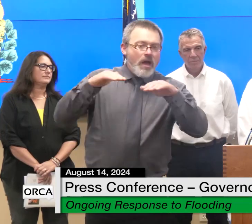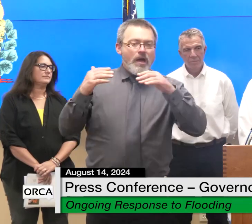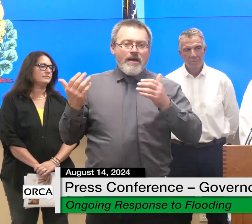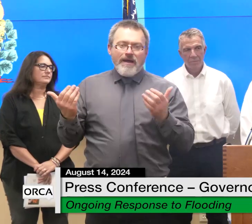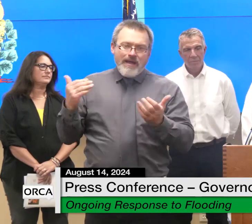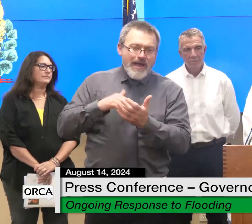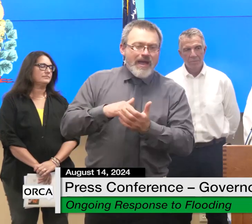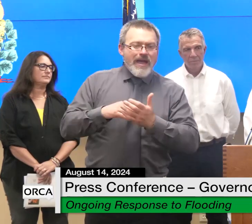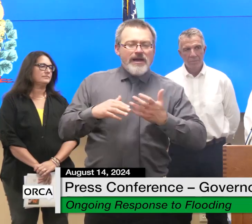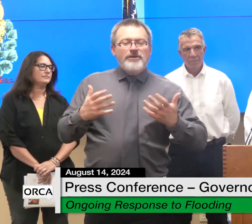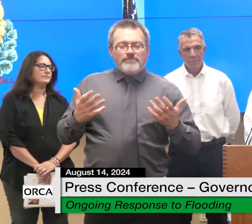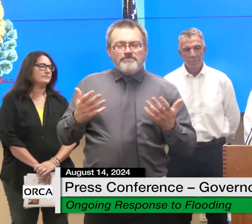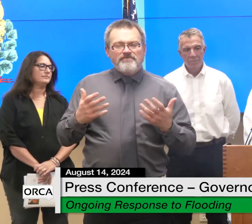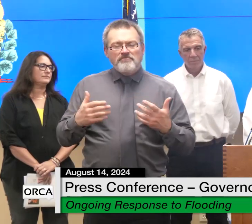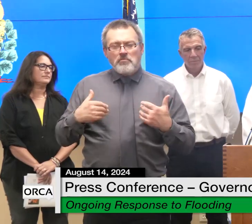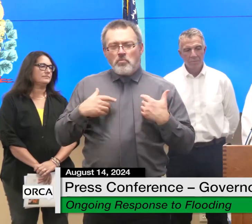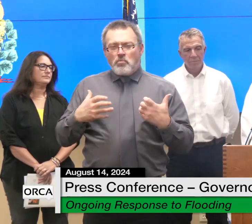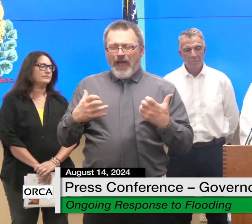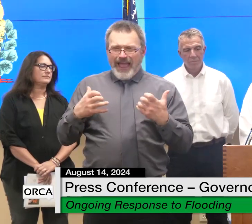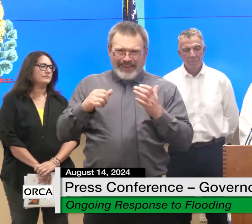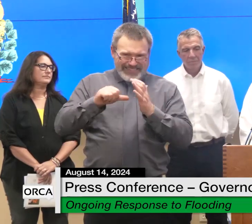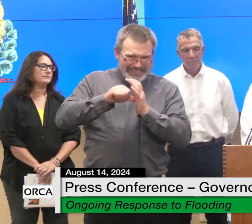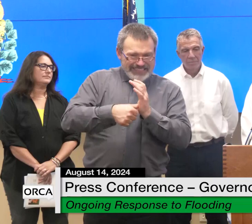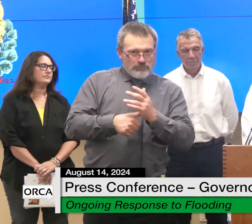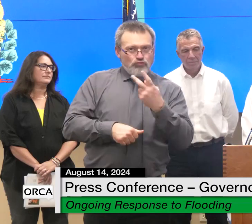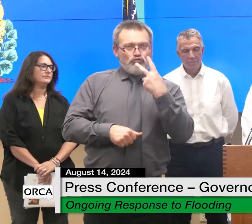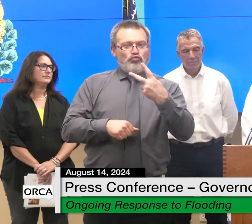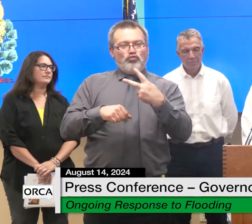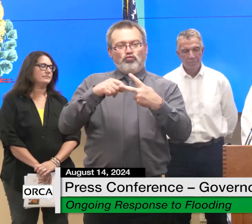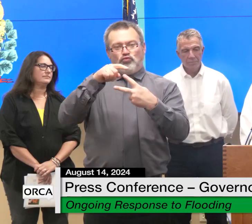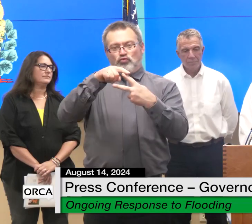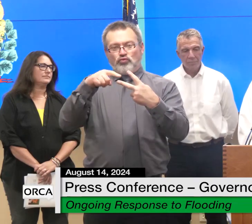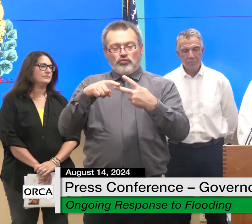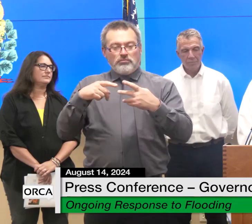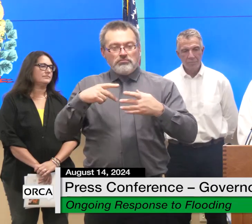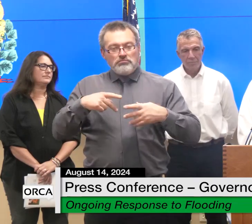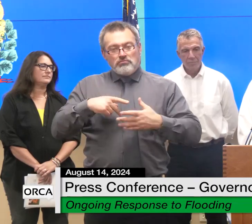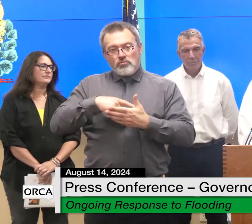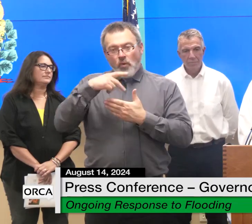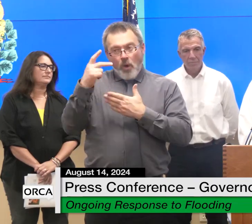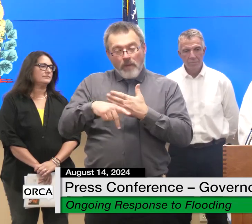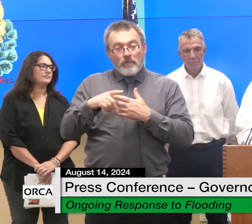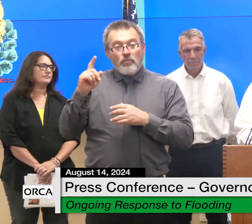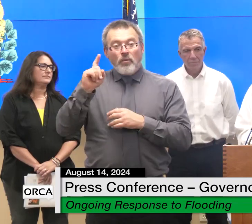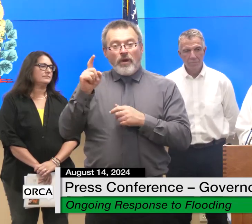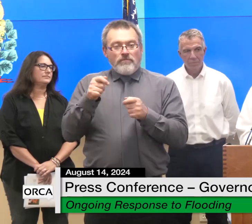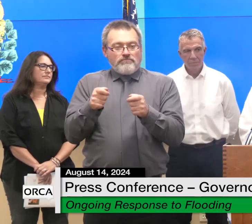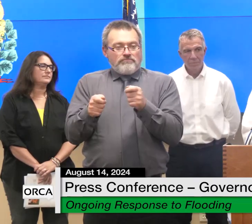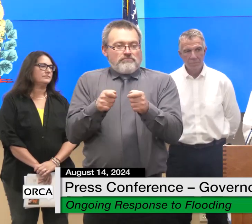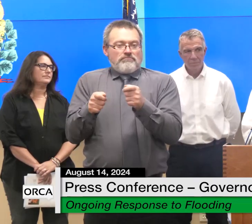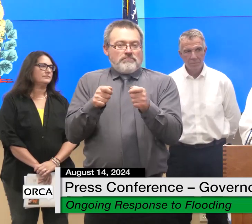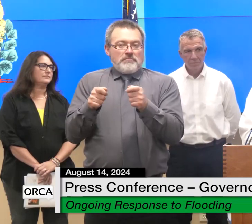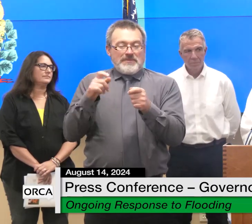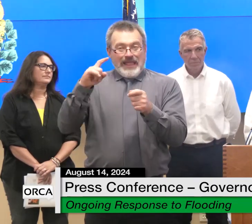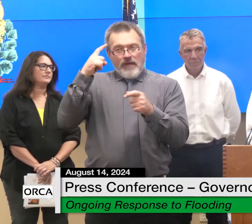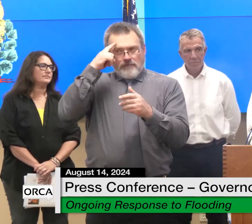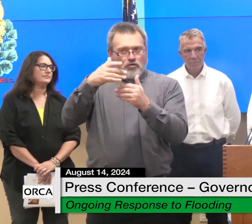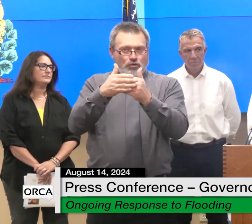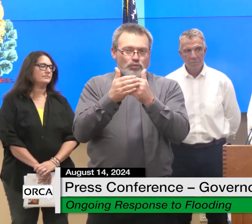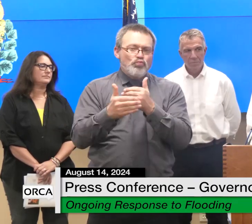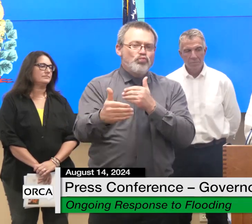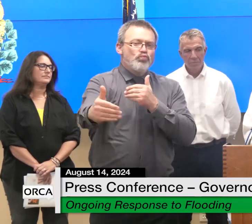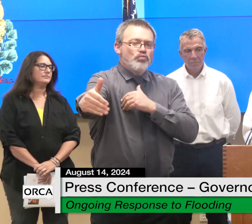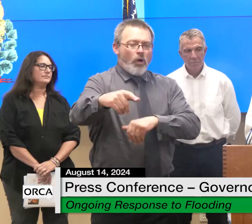to provide additional case management resources to support the work of long-term recovery groups. Just to emphasize there, they